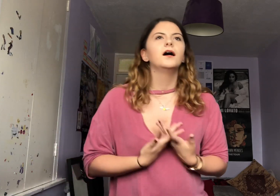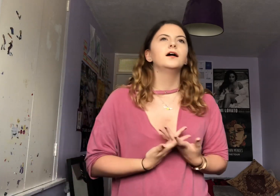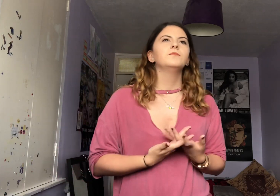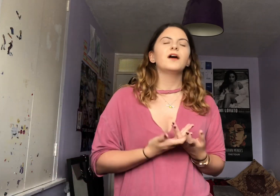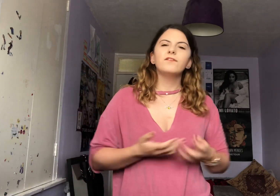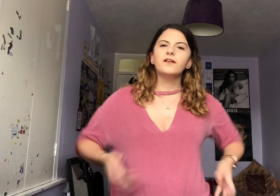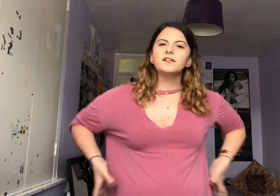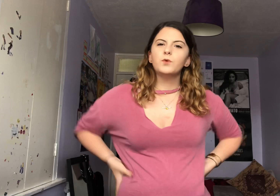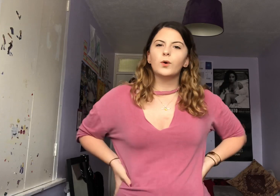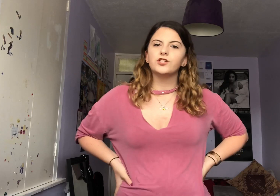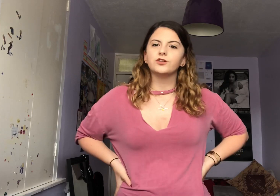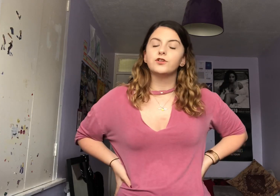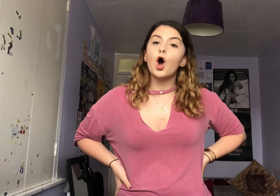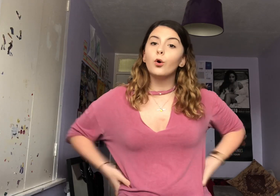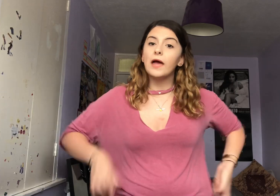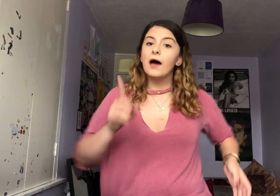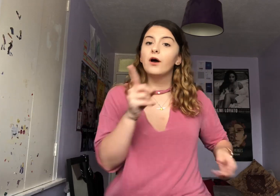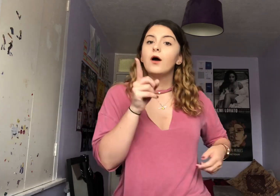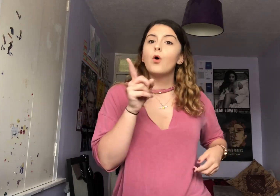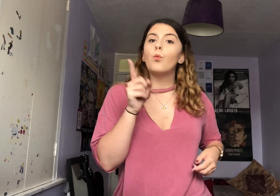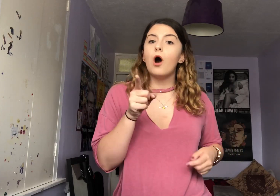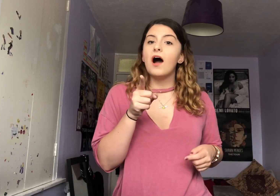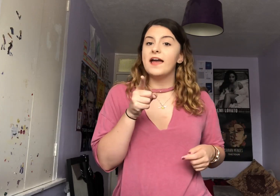I feel like there's more questions. Oh yeah, why?